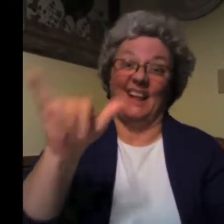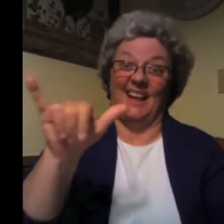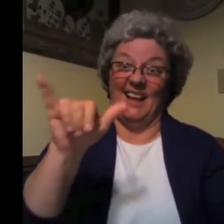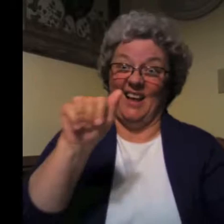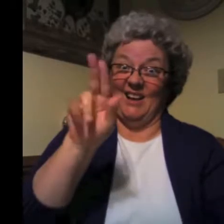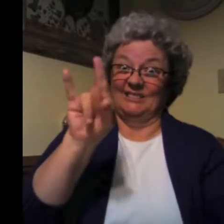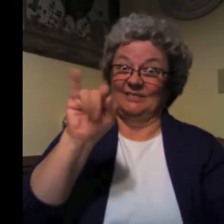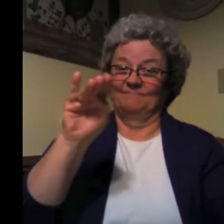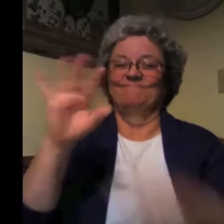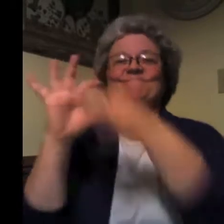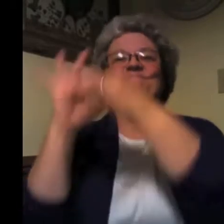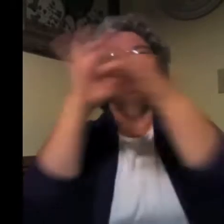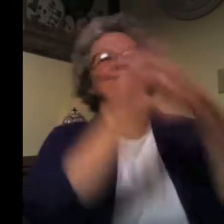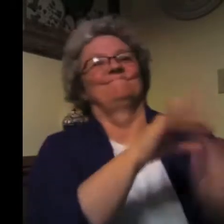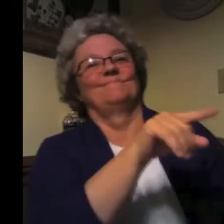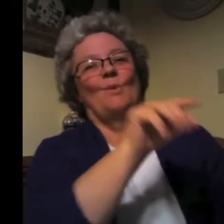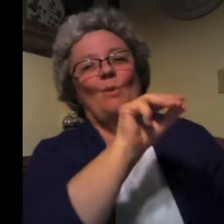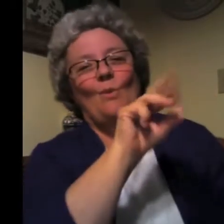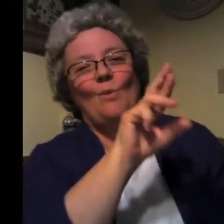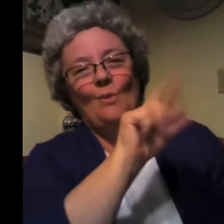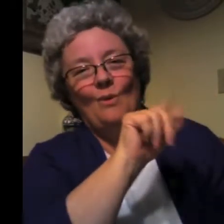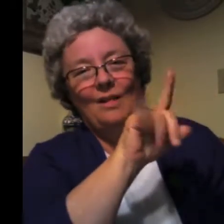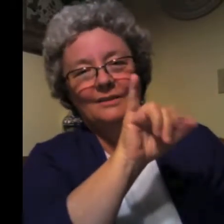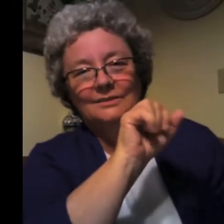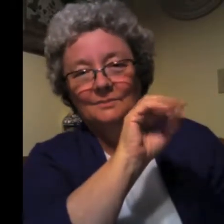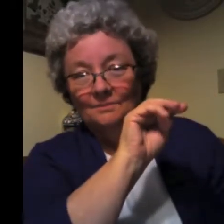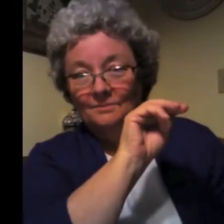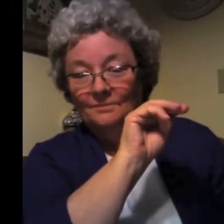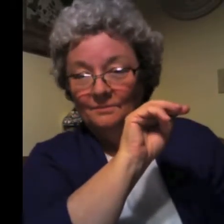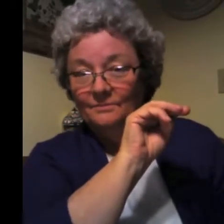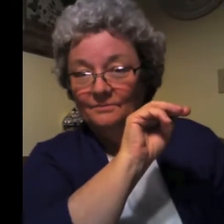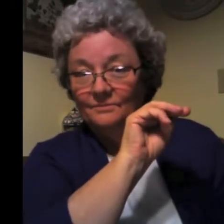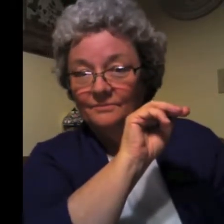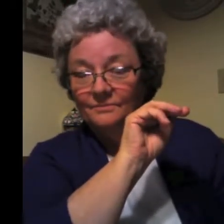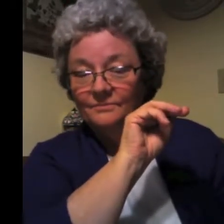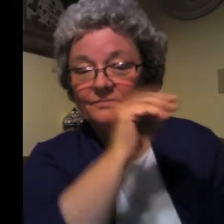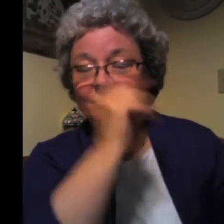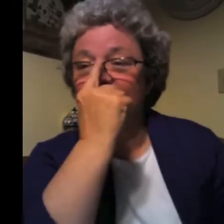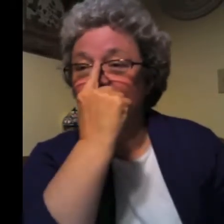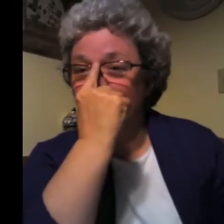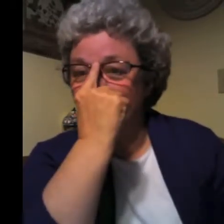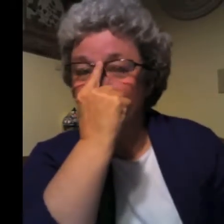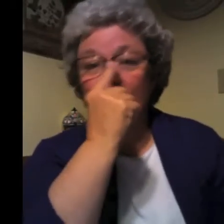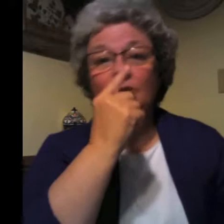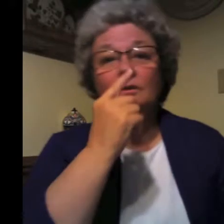on signing, that's not okay. And that is oralism.